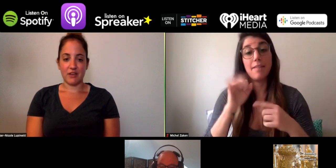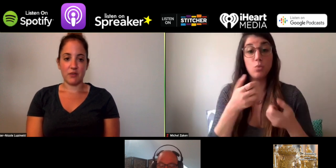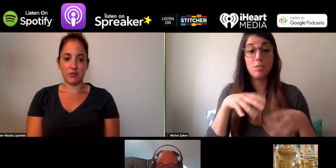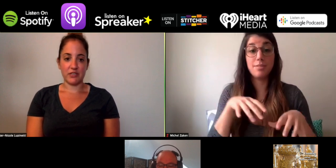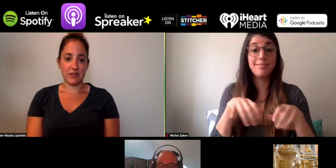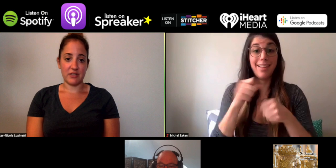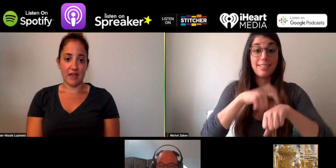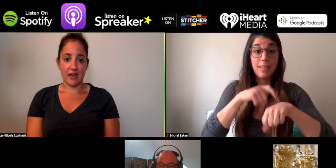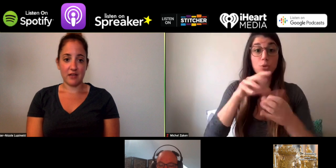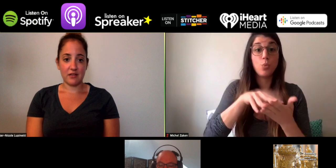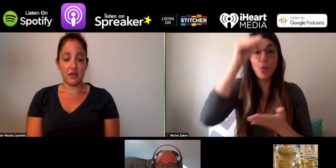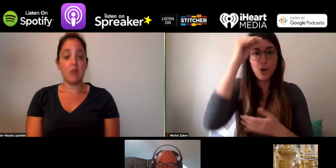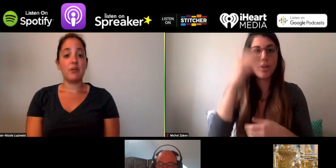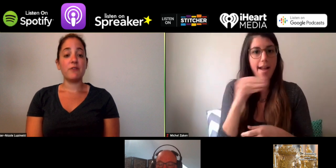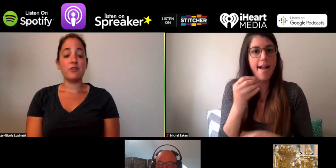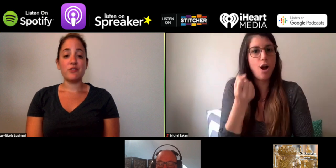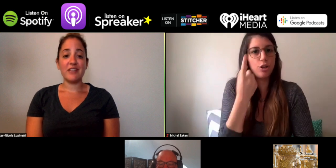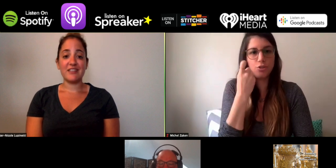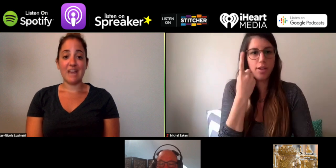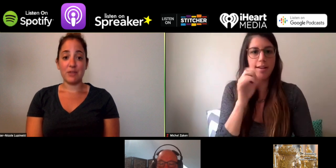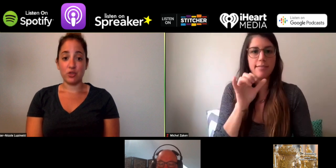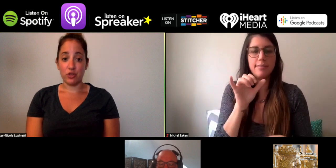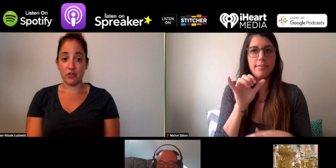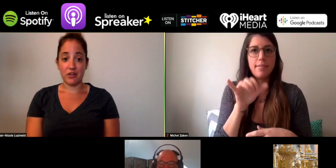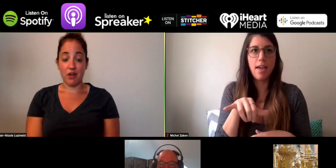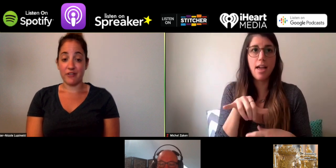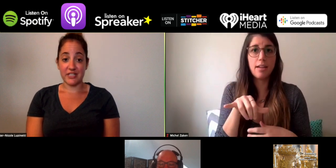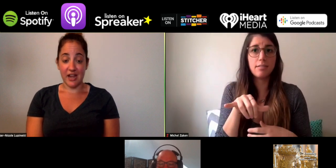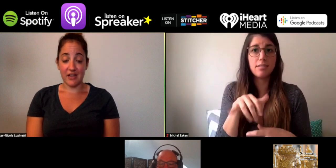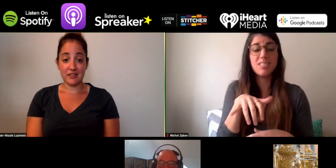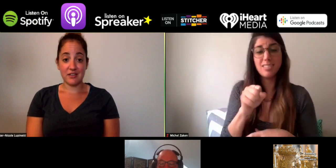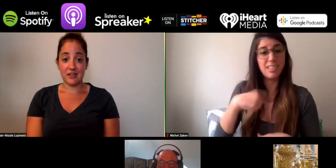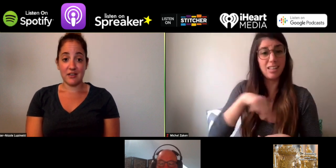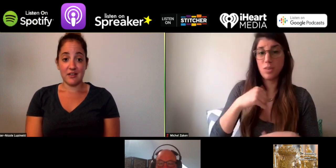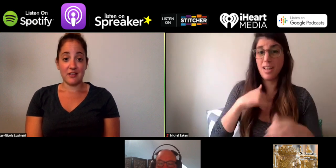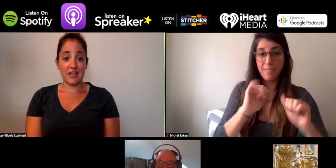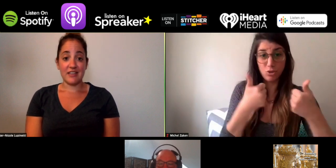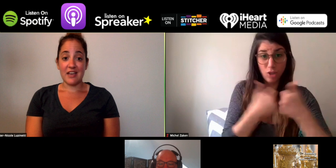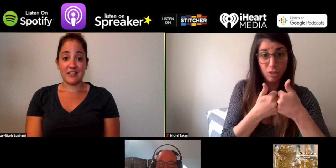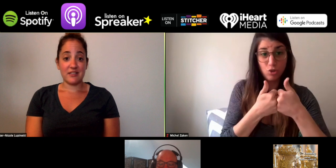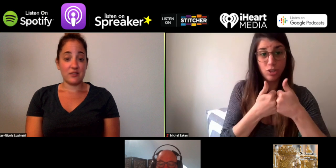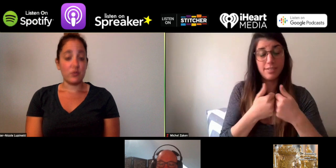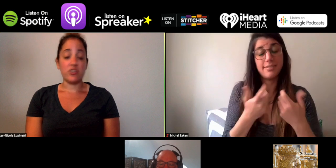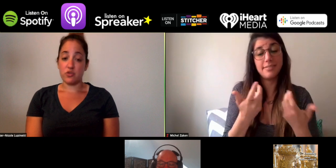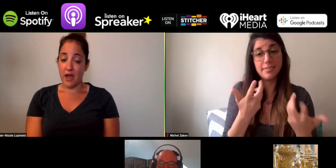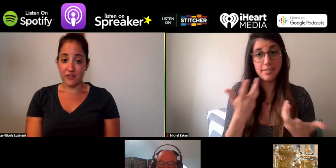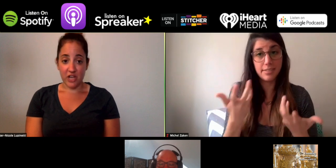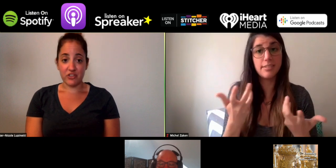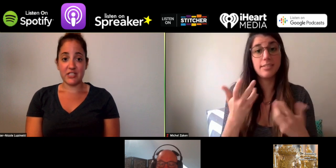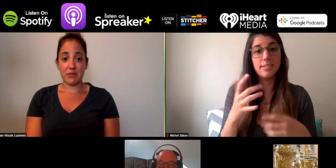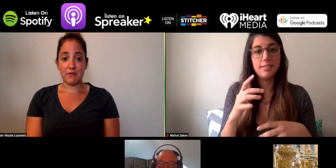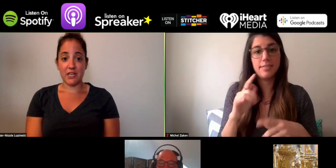And it comes really down to that. But if you do take the time to learn and understand that, yes, we do